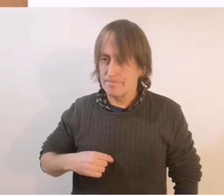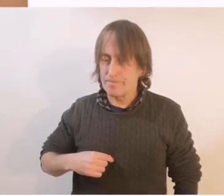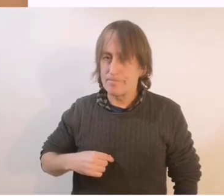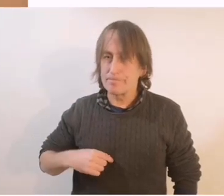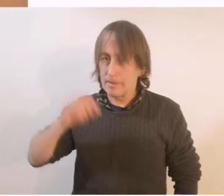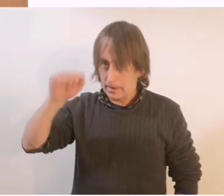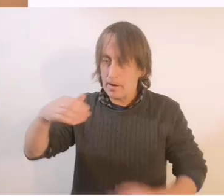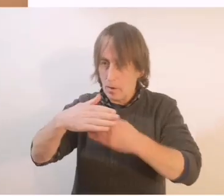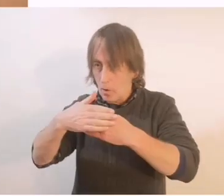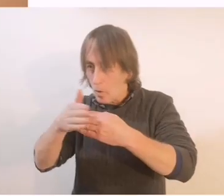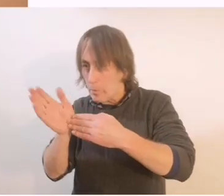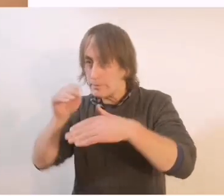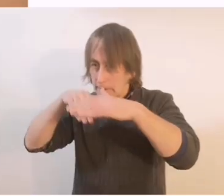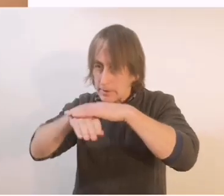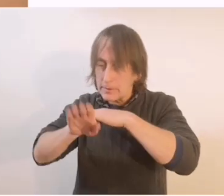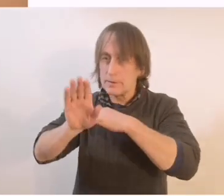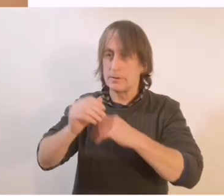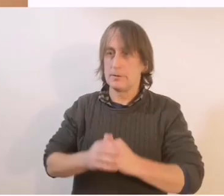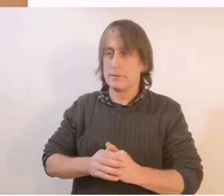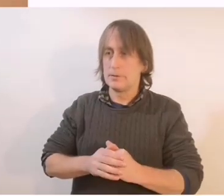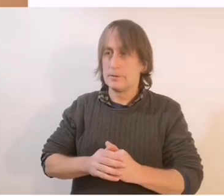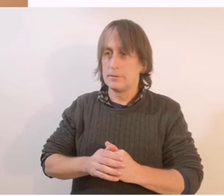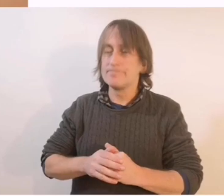Hello? Can you let me in?